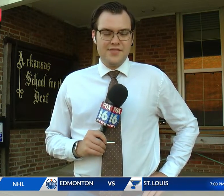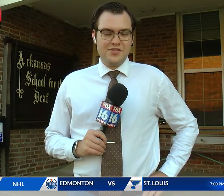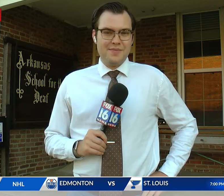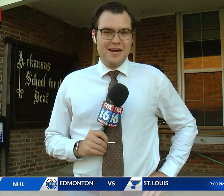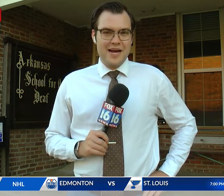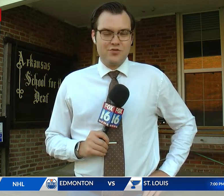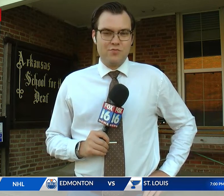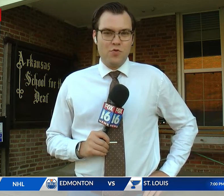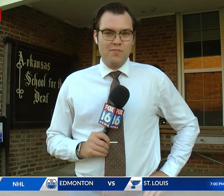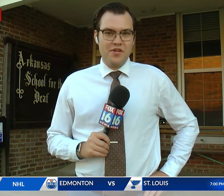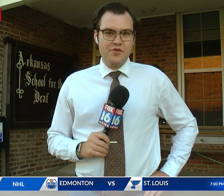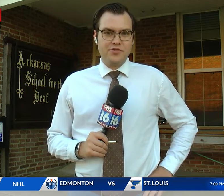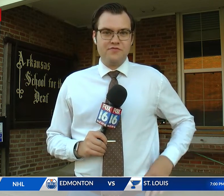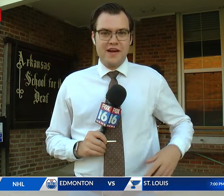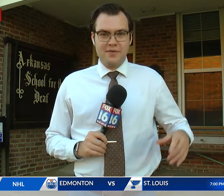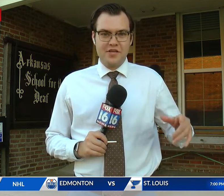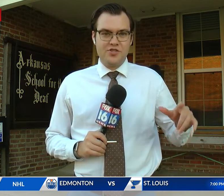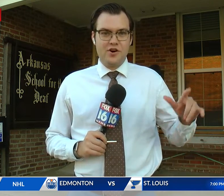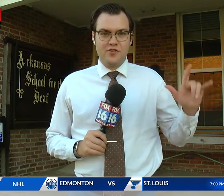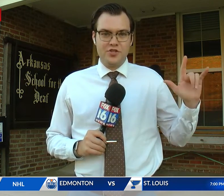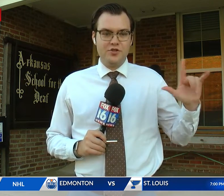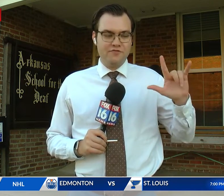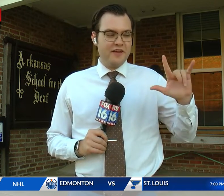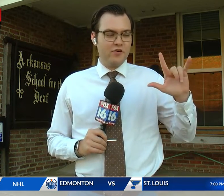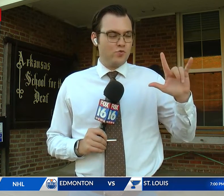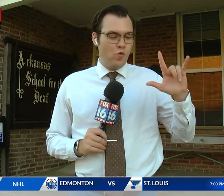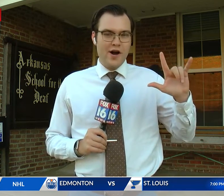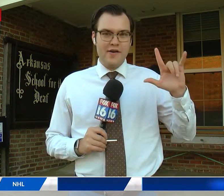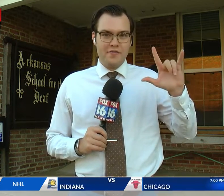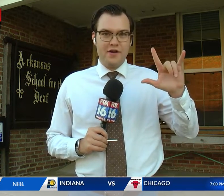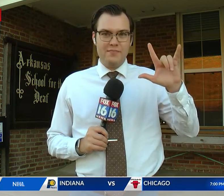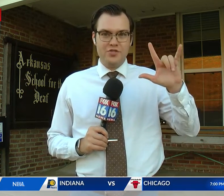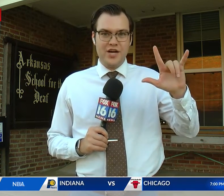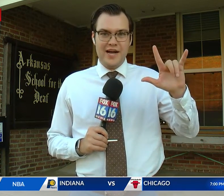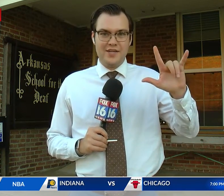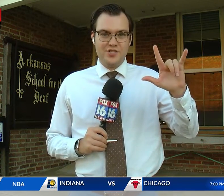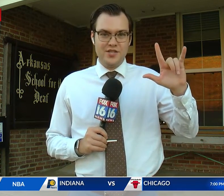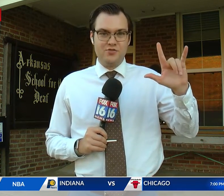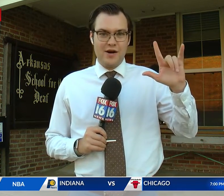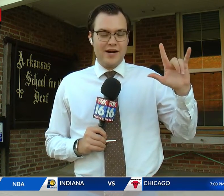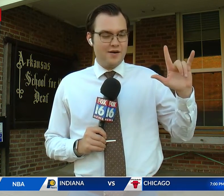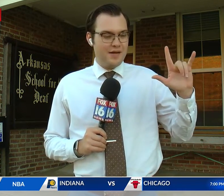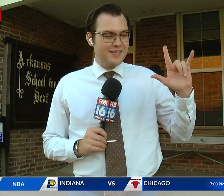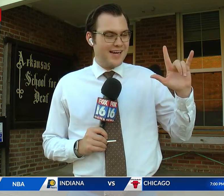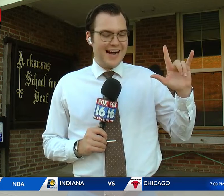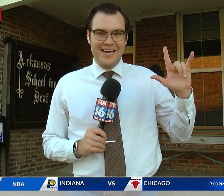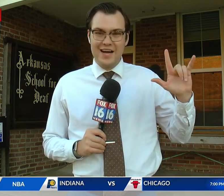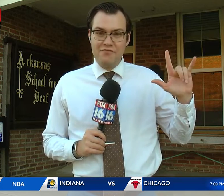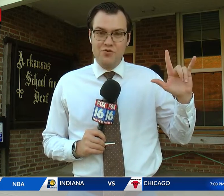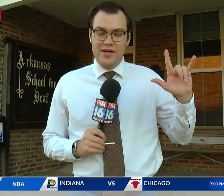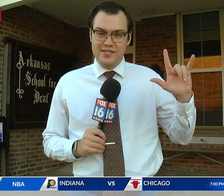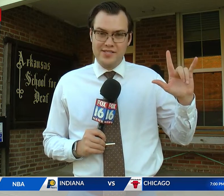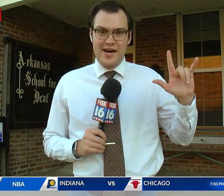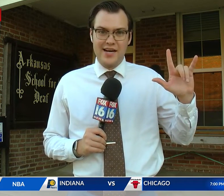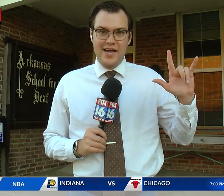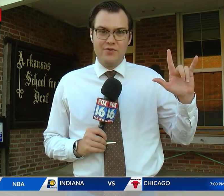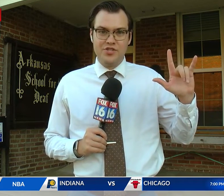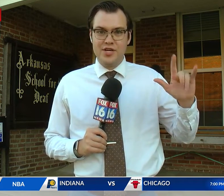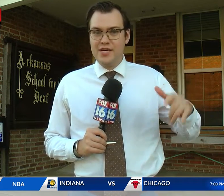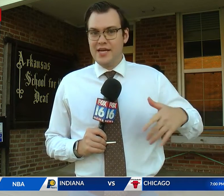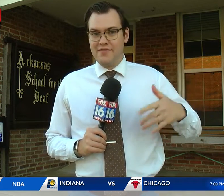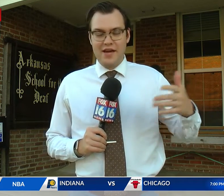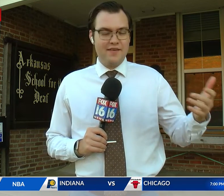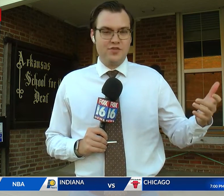I said this in my last report, but Hughes' family has started the Two Fingers, One Thumb Challenge. This right here means I love you in sign